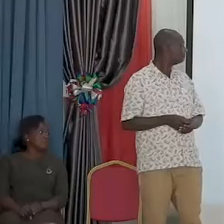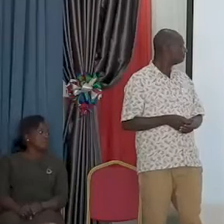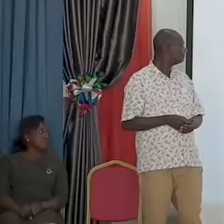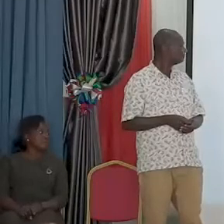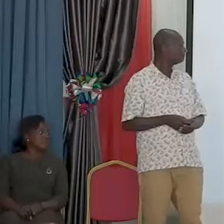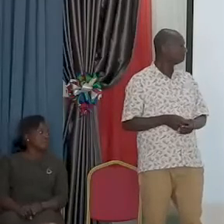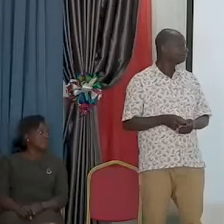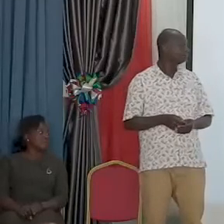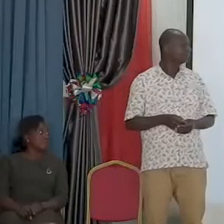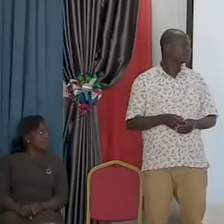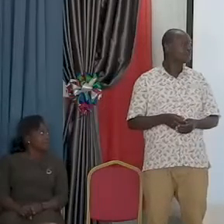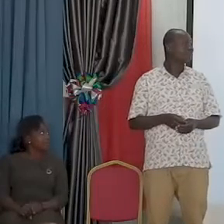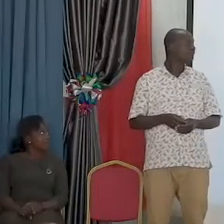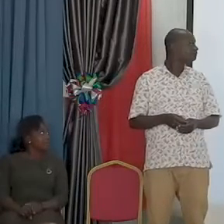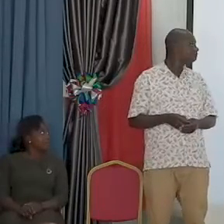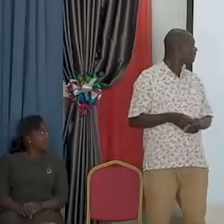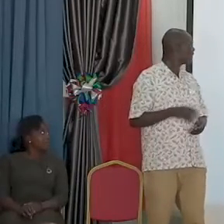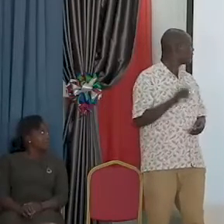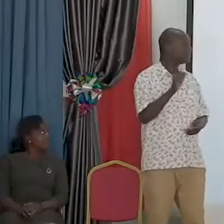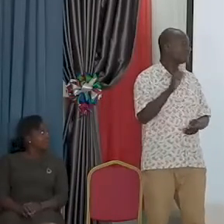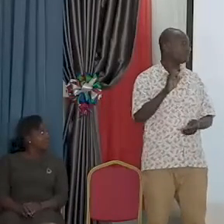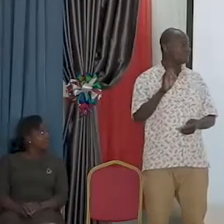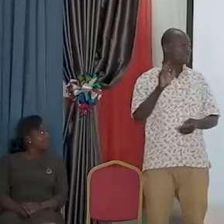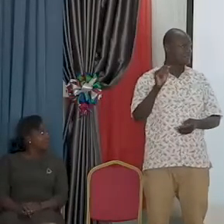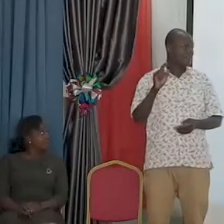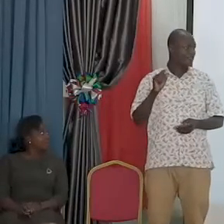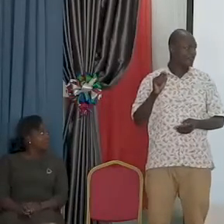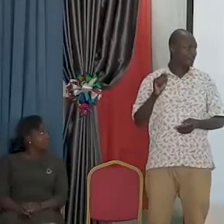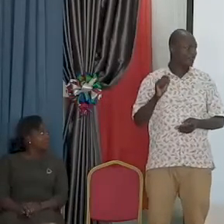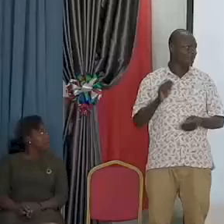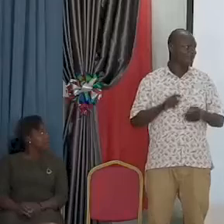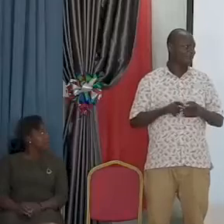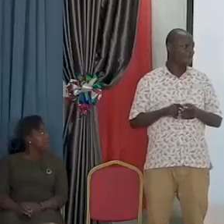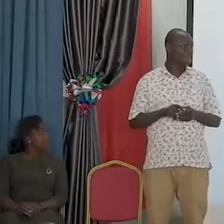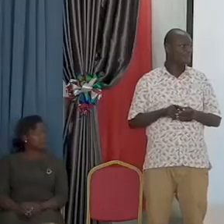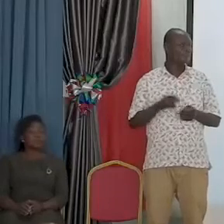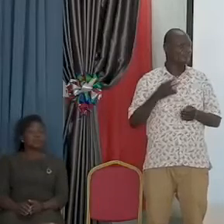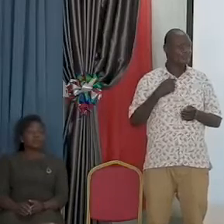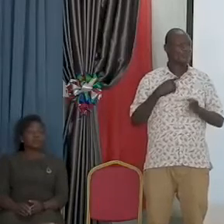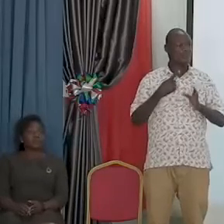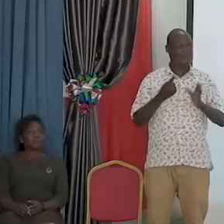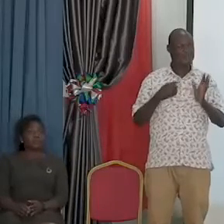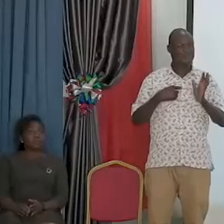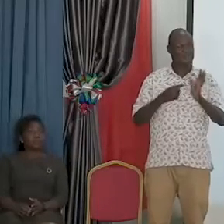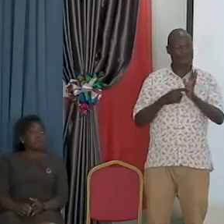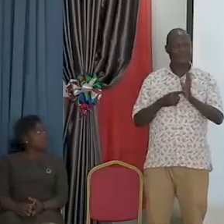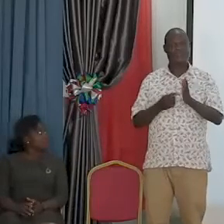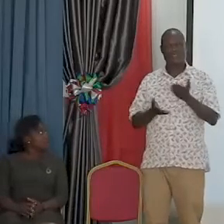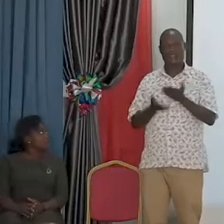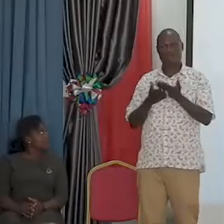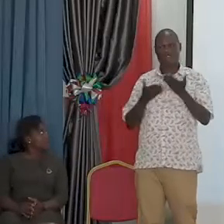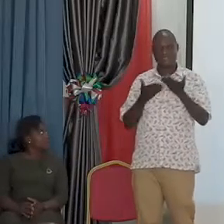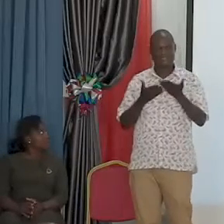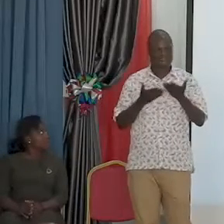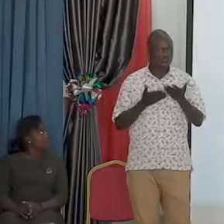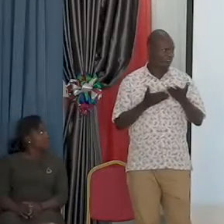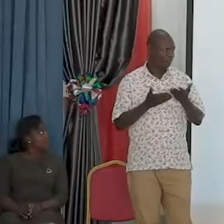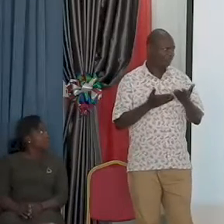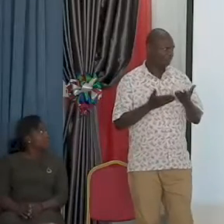going to talk about SETT. Remember how I said the quality indicators for assistive technology was a